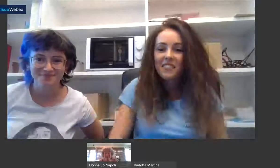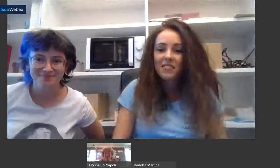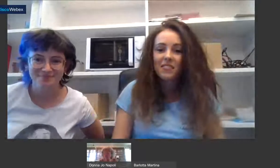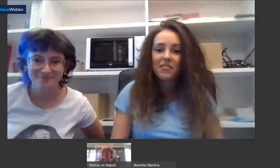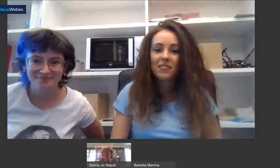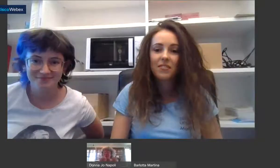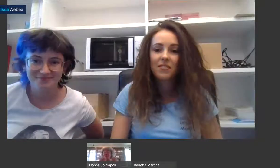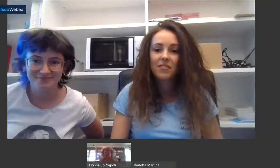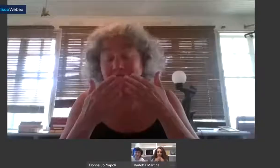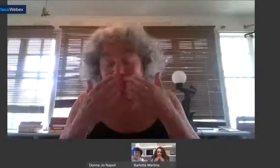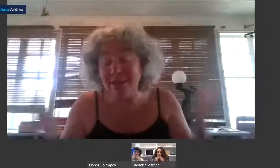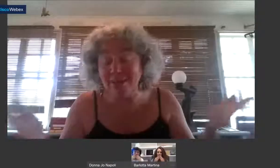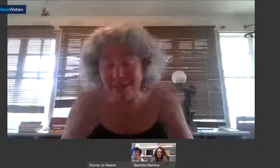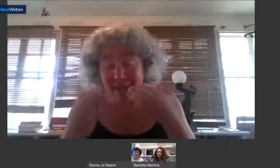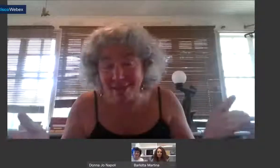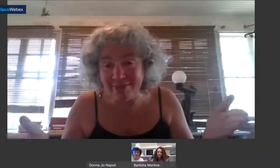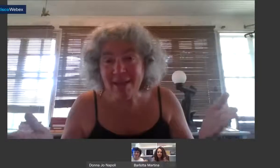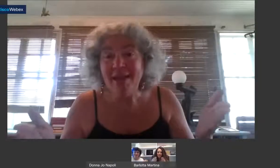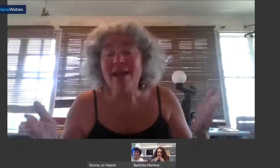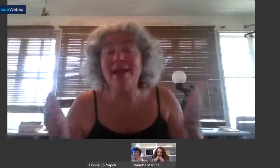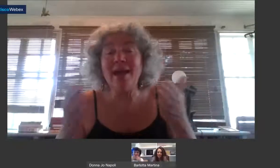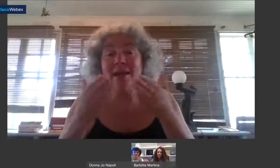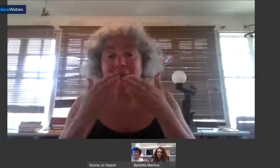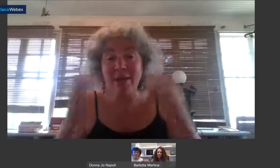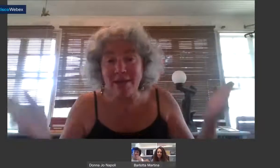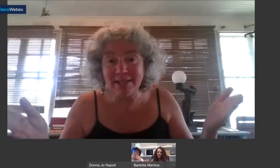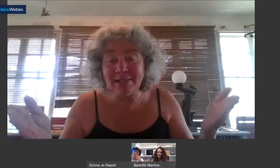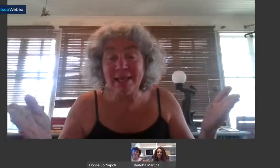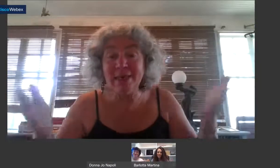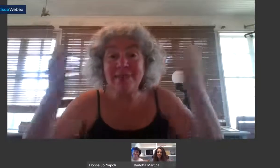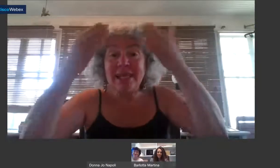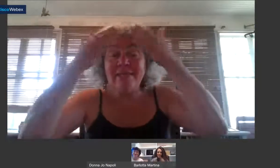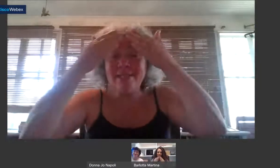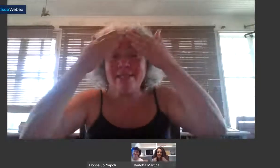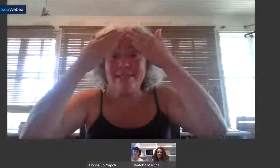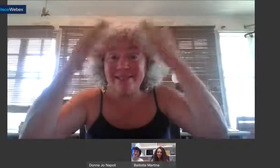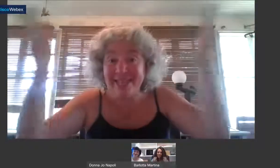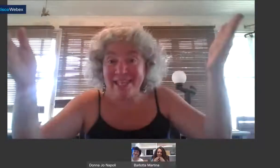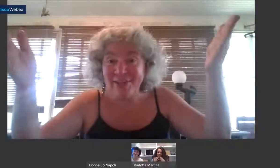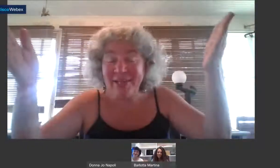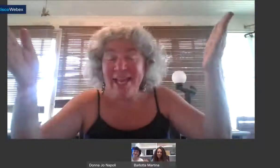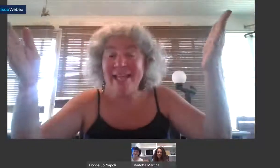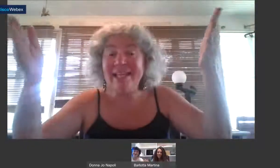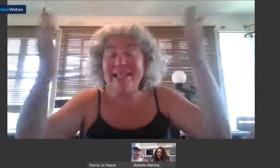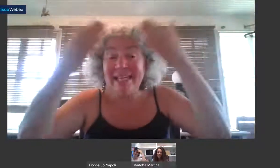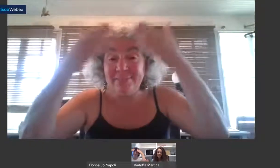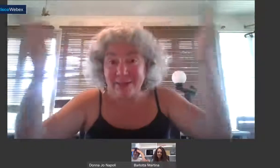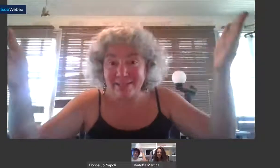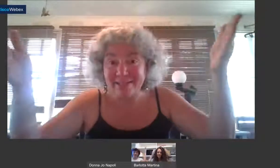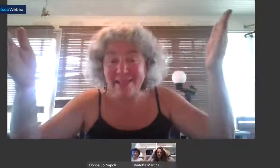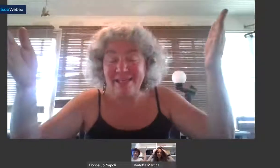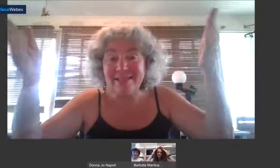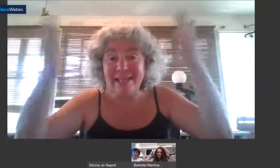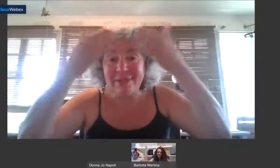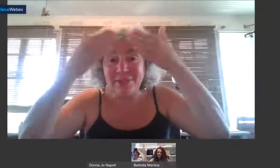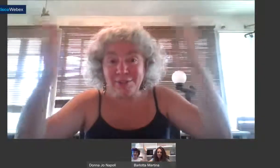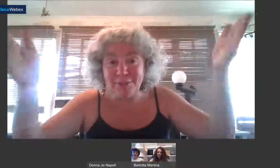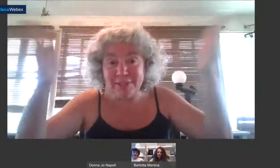you, really thank you, in American Sign Language. And this is thank you in Libras, the sign language of